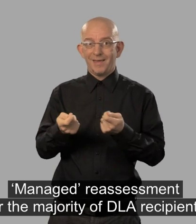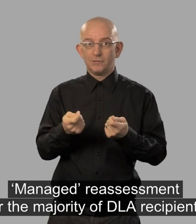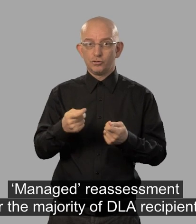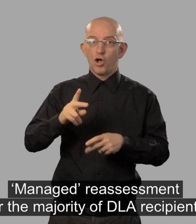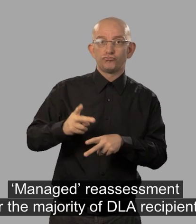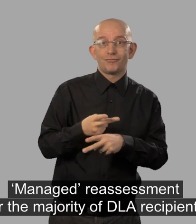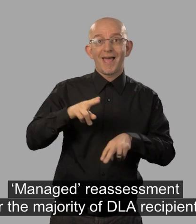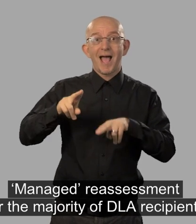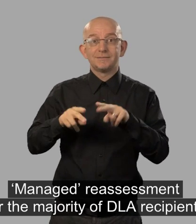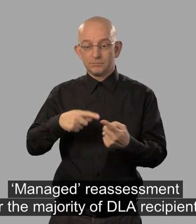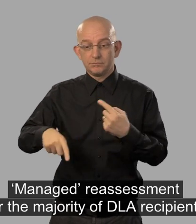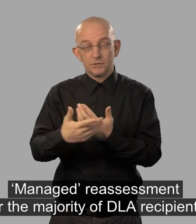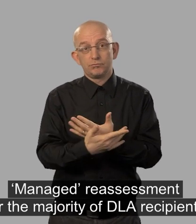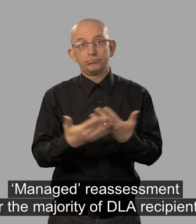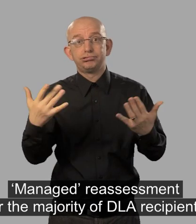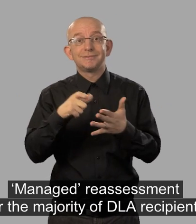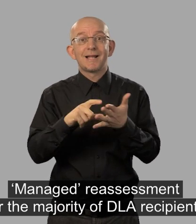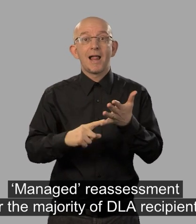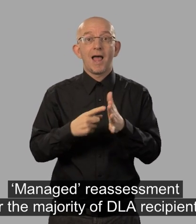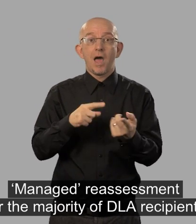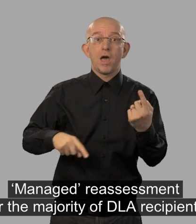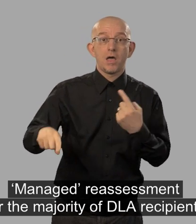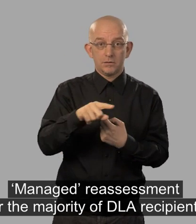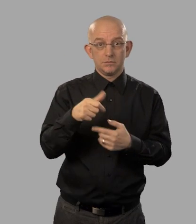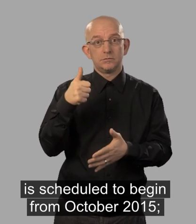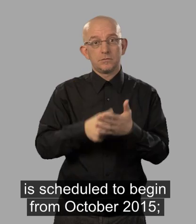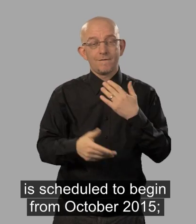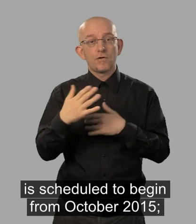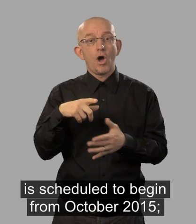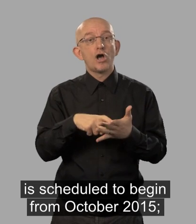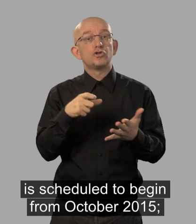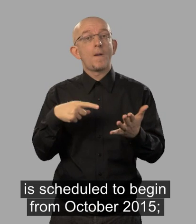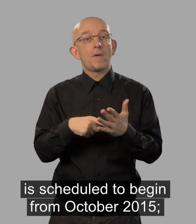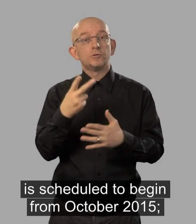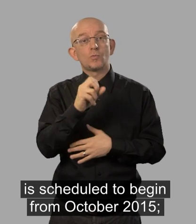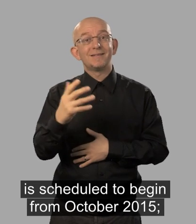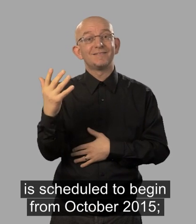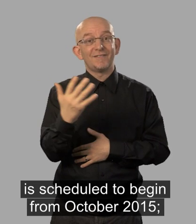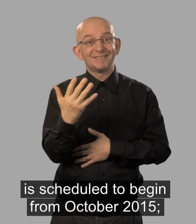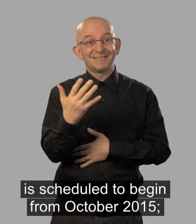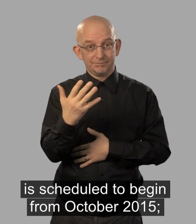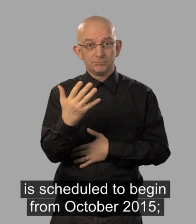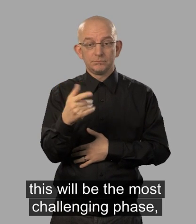Managed reassessment for the majority of DLA recipients is scheduled to begin from October